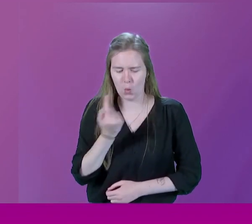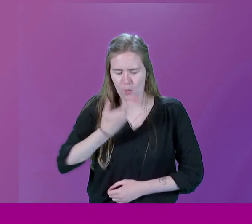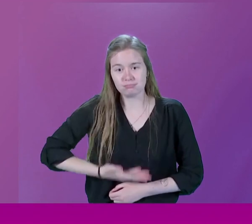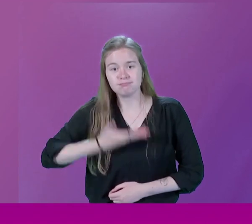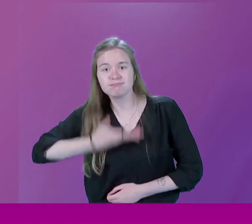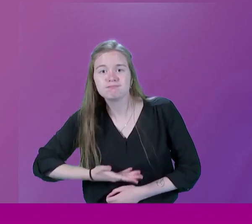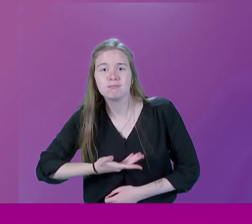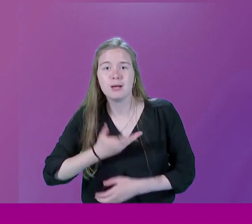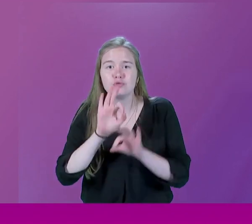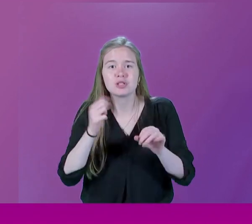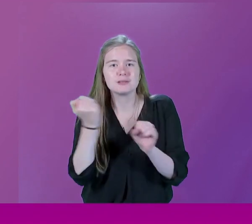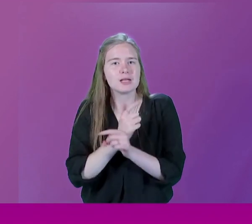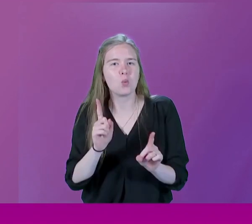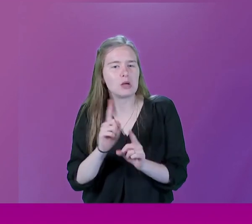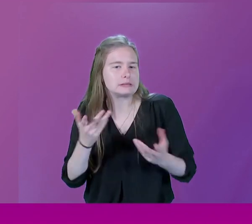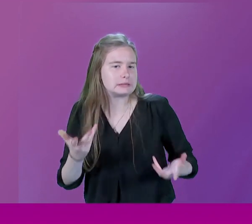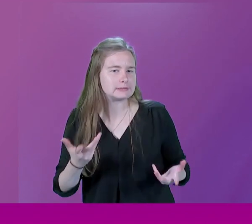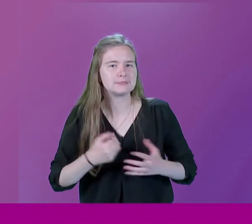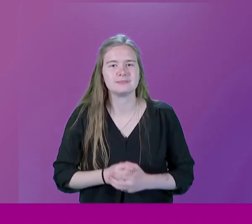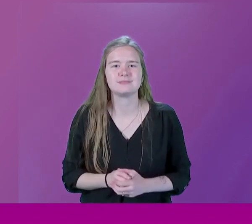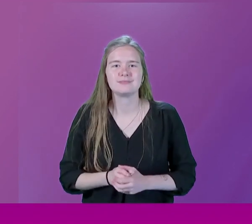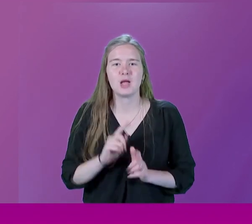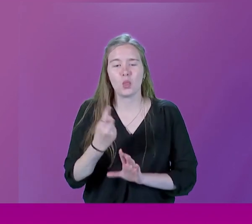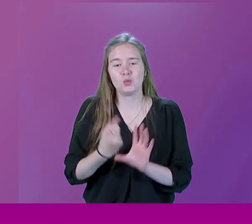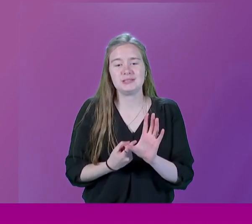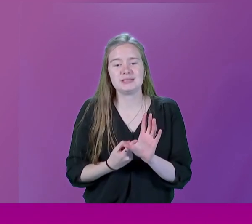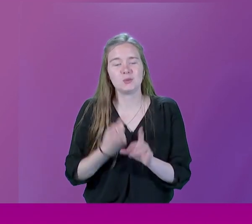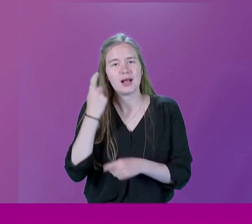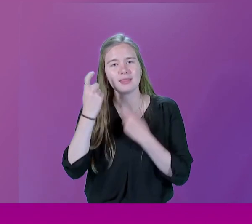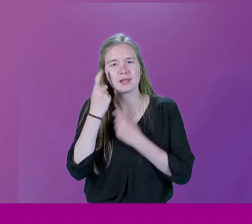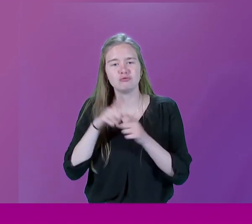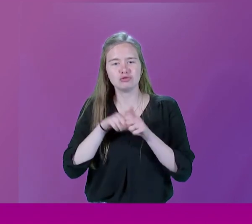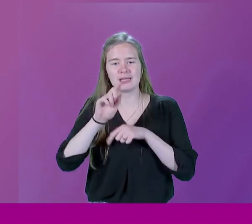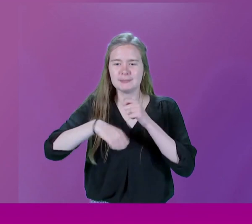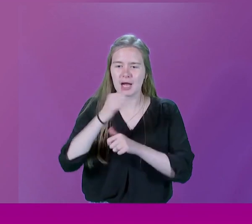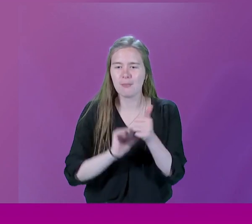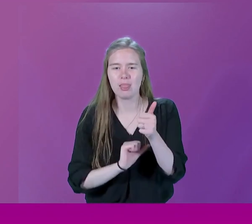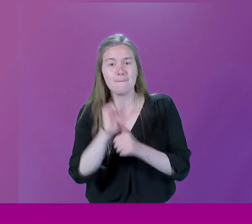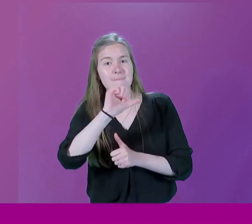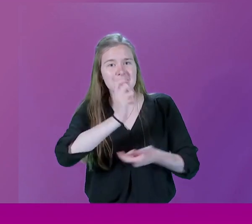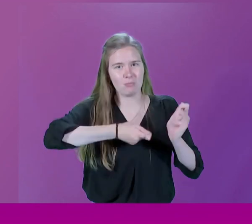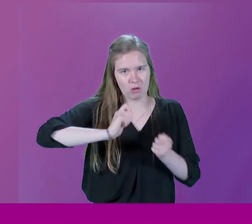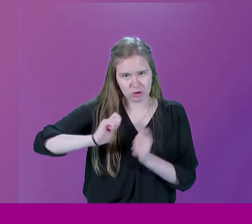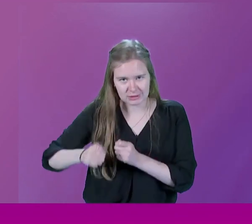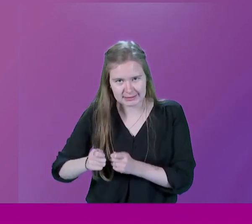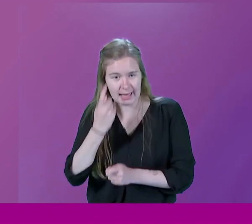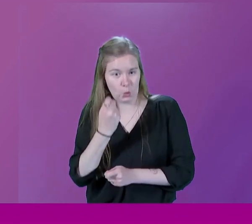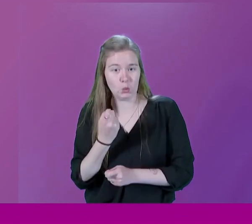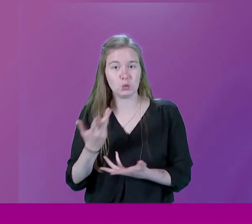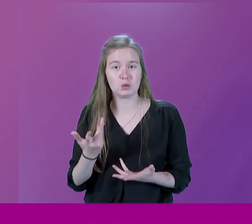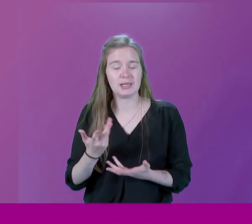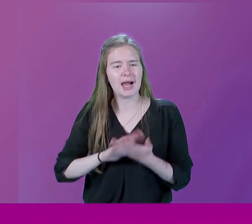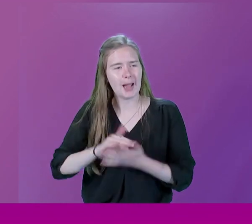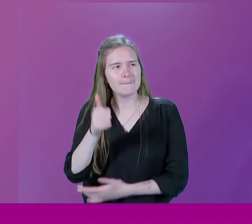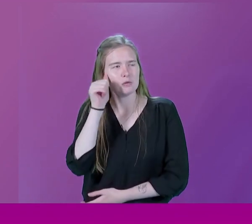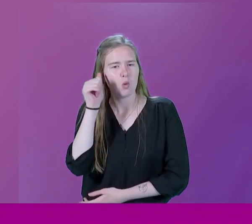musician actually do? And, you know, in those years when I was thinking of trying to be the best possible percussionist I could be,